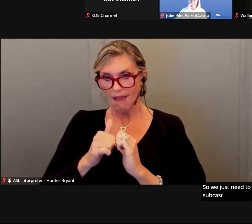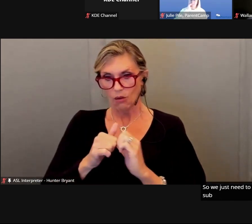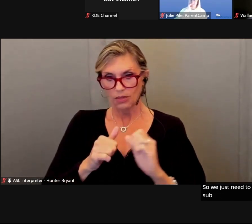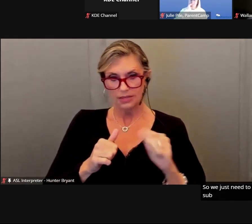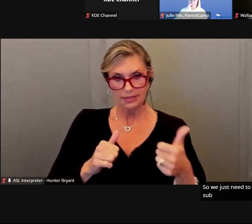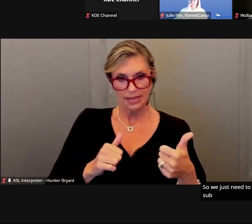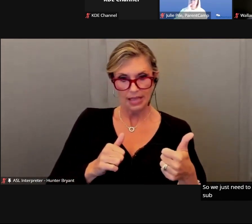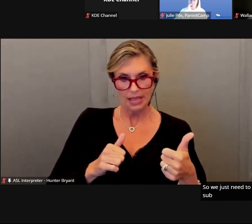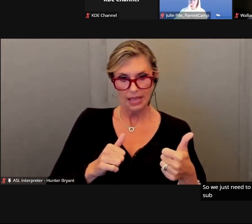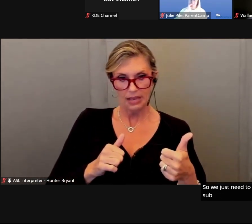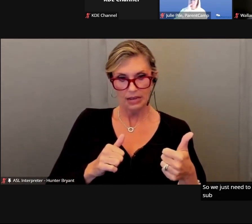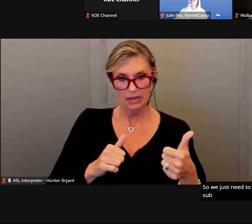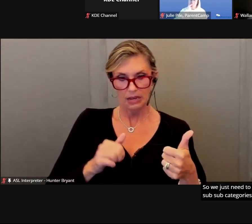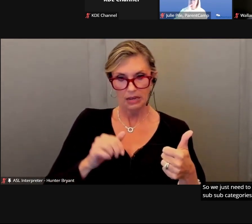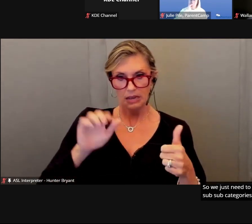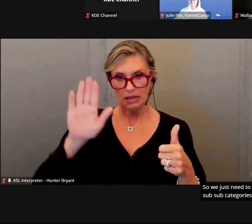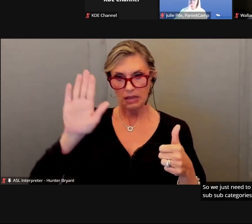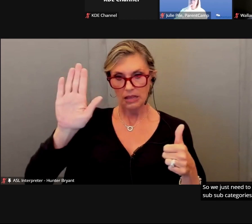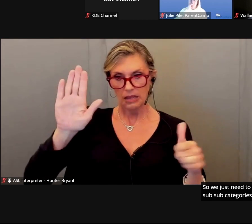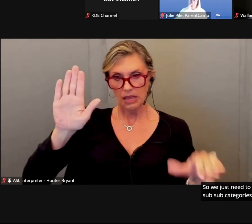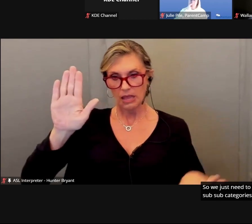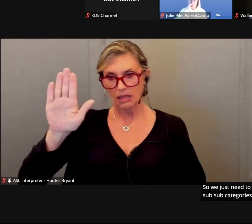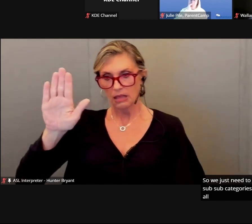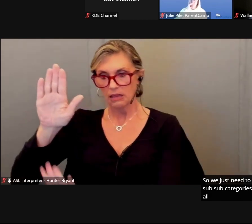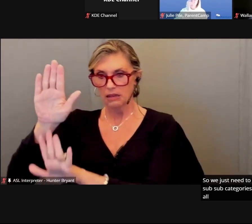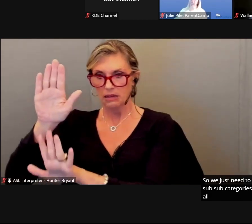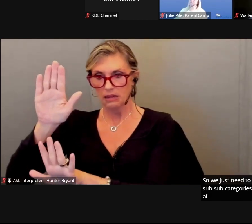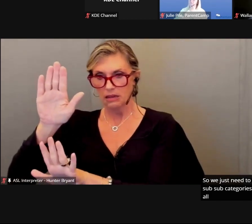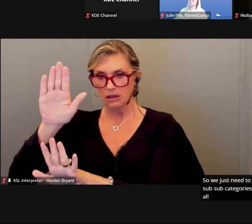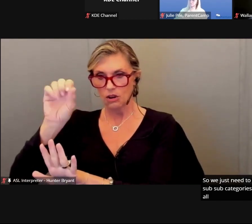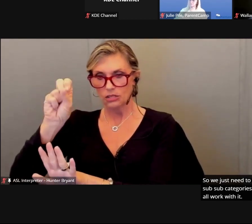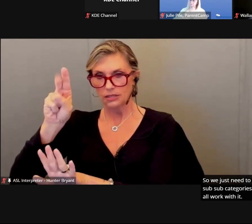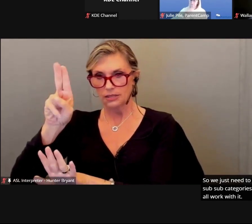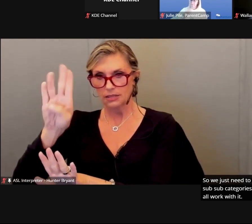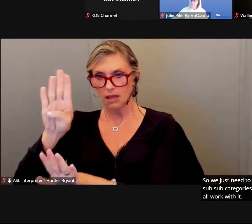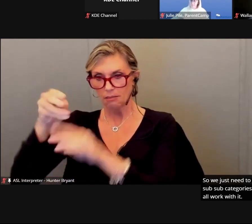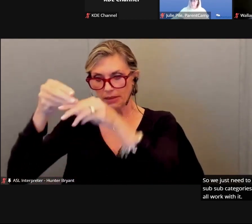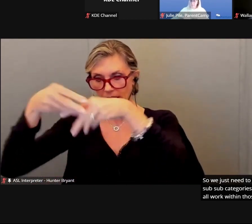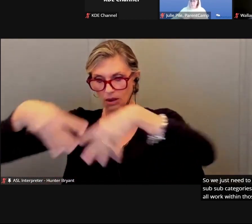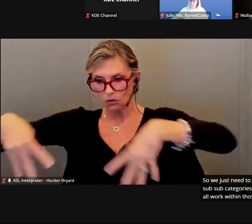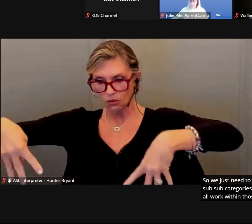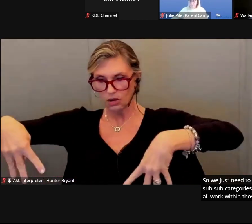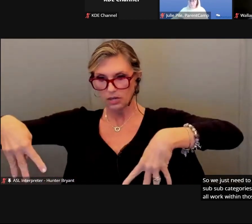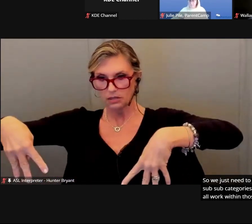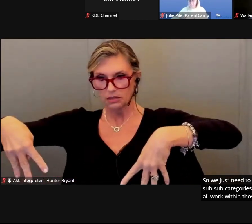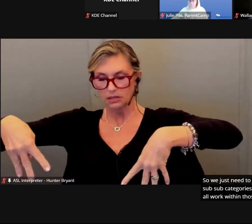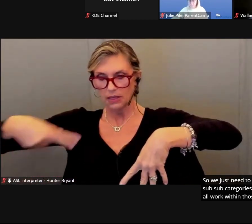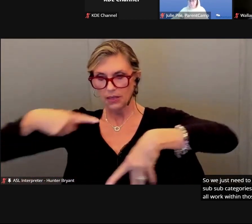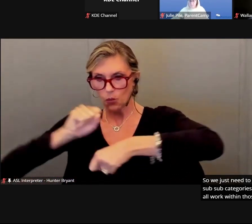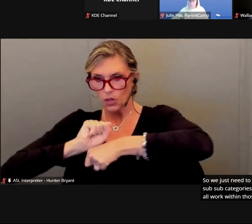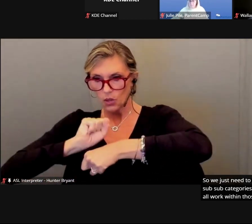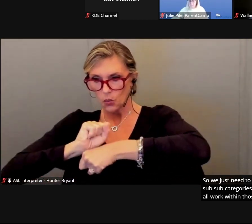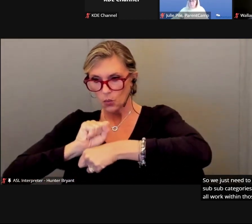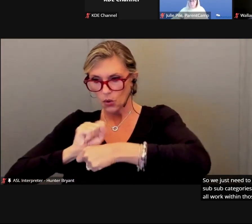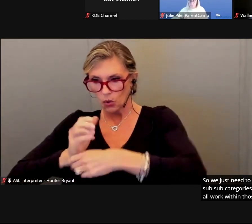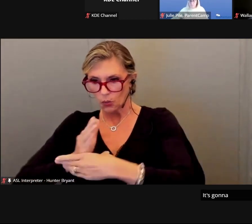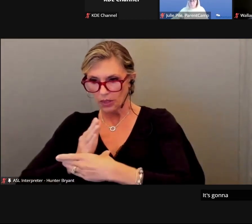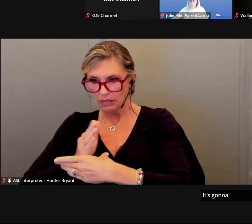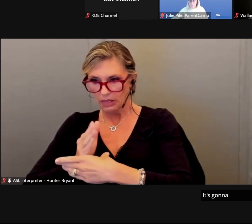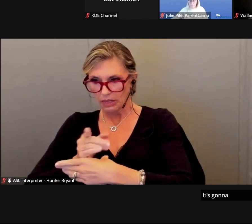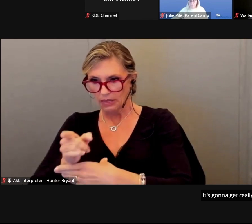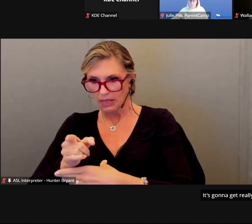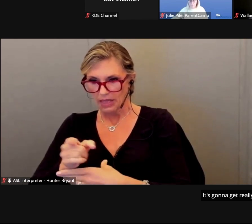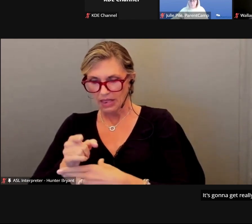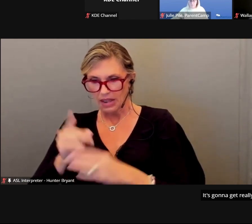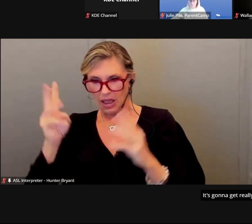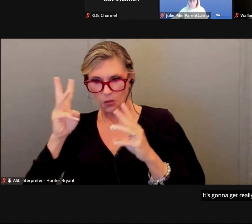the 3. And then we can kind of all work within those 3 categories. I worry it's going to get really